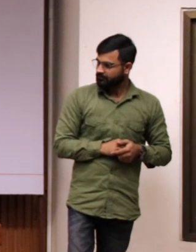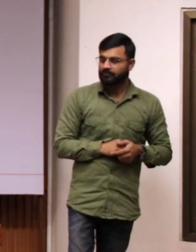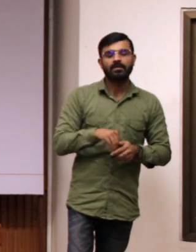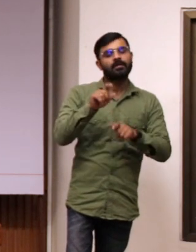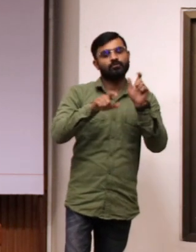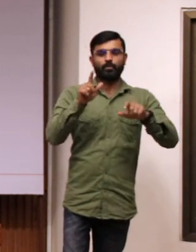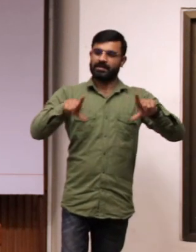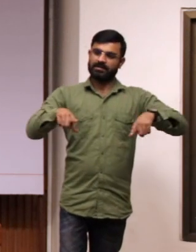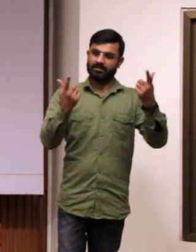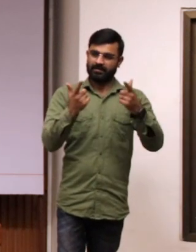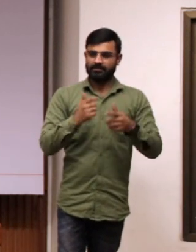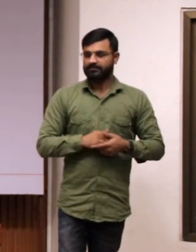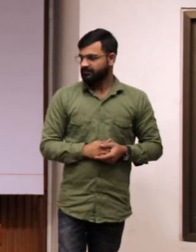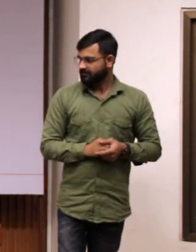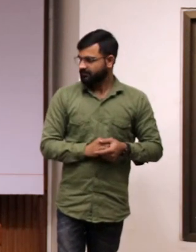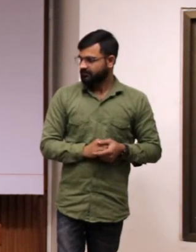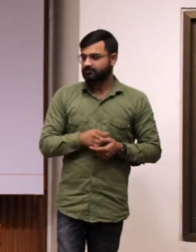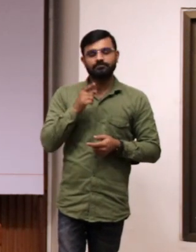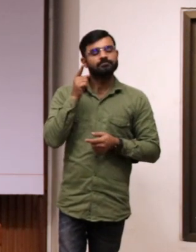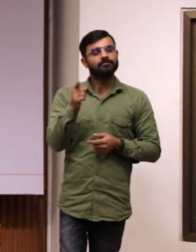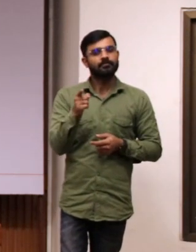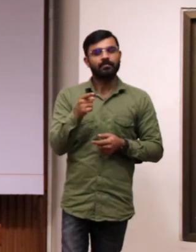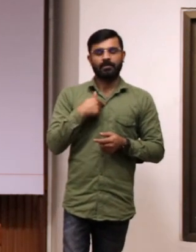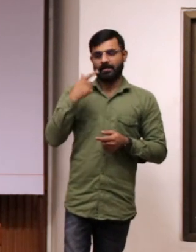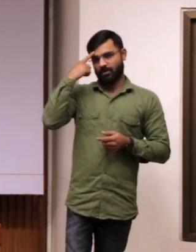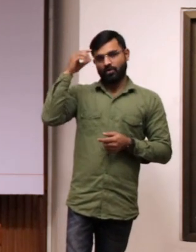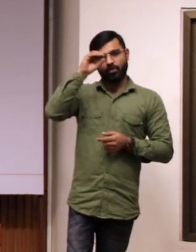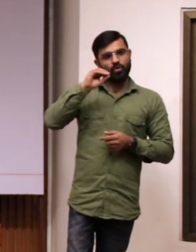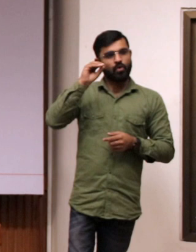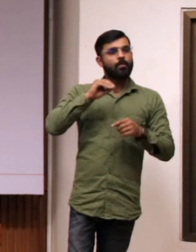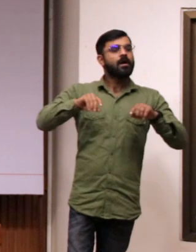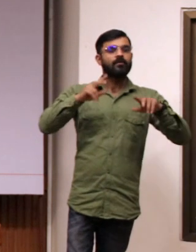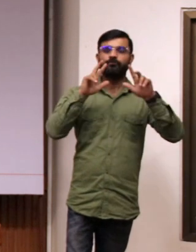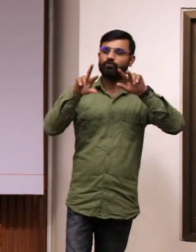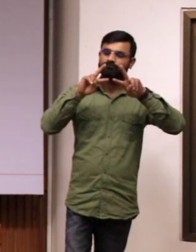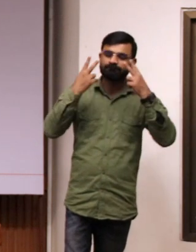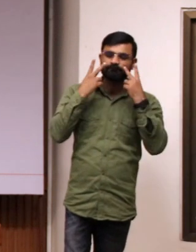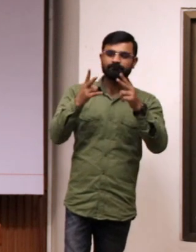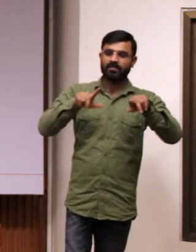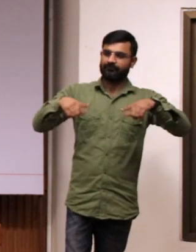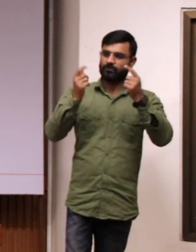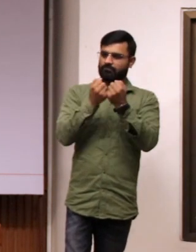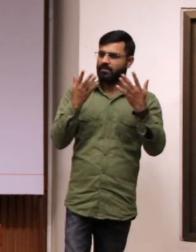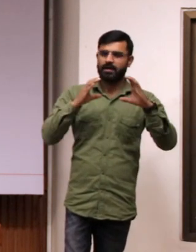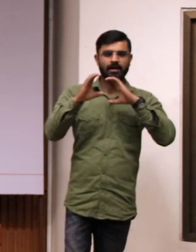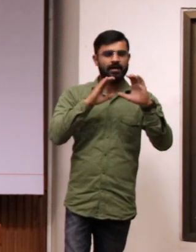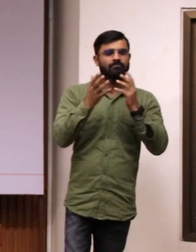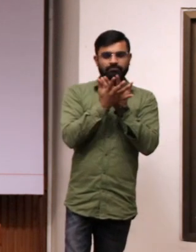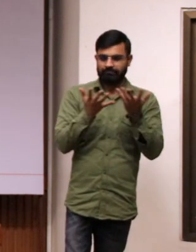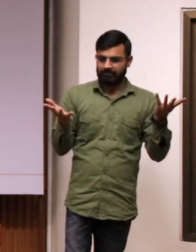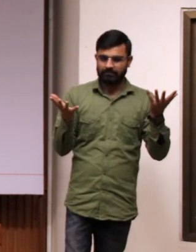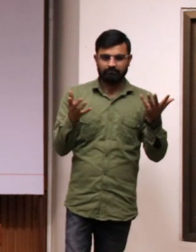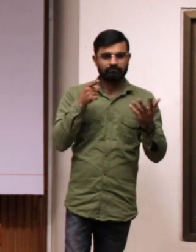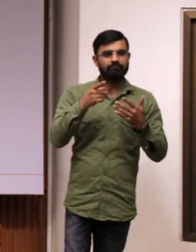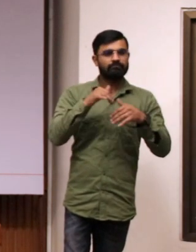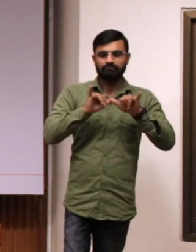people say tree. And therefore, in my opinion, when you look at forest, it is a large congregation of vegetation